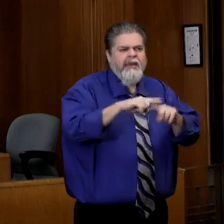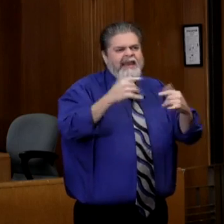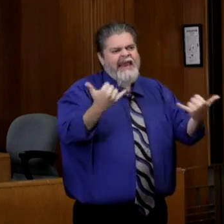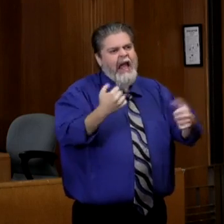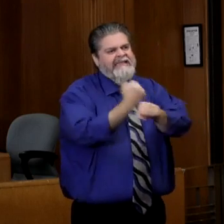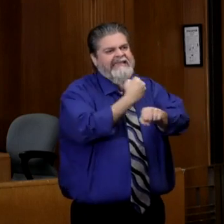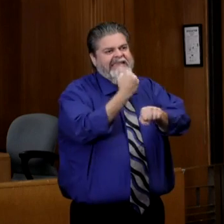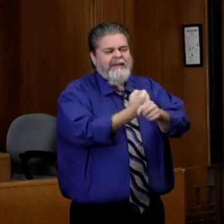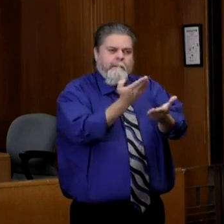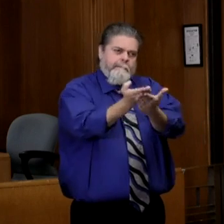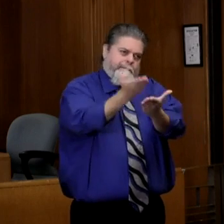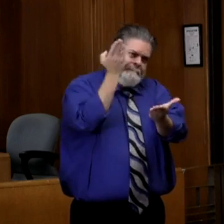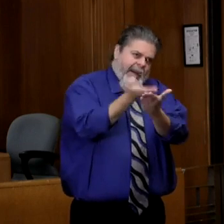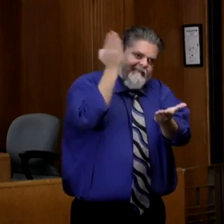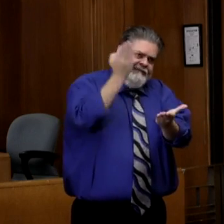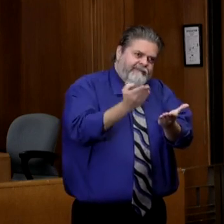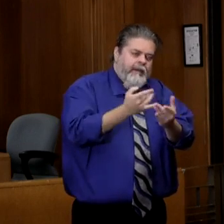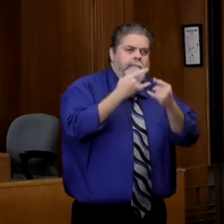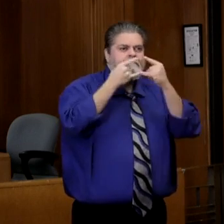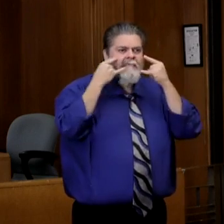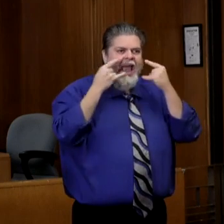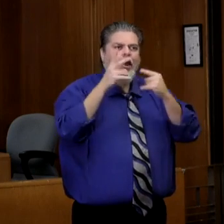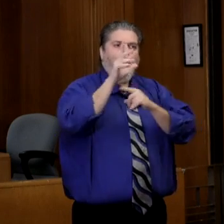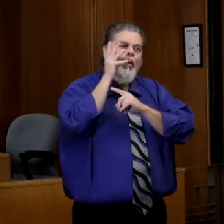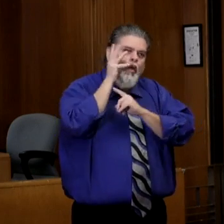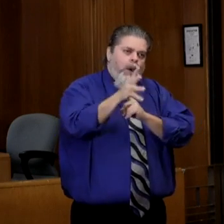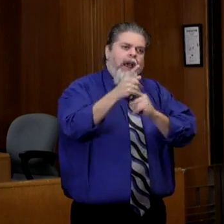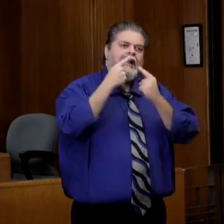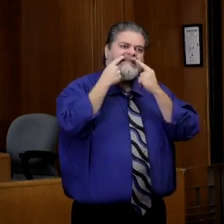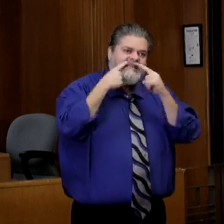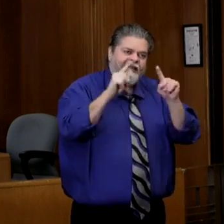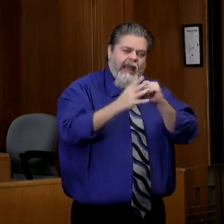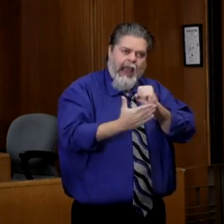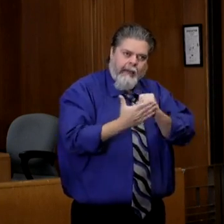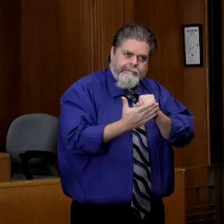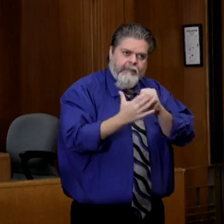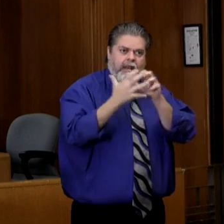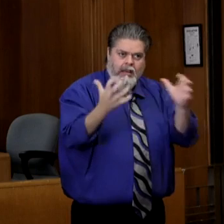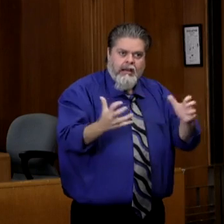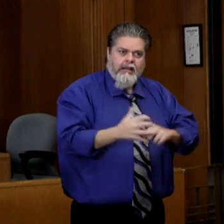data, masks work, and they work pretty significantly.